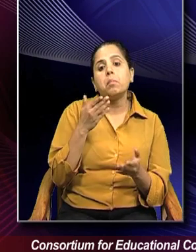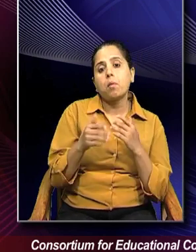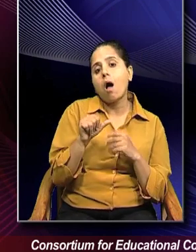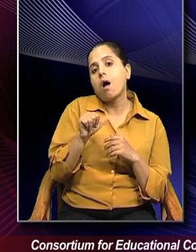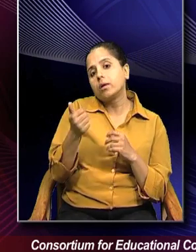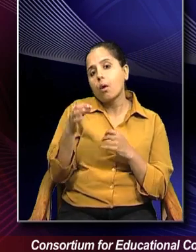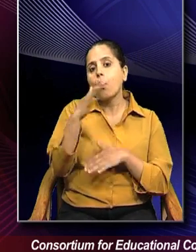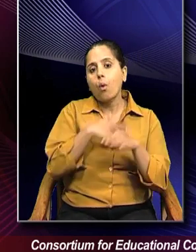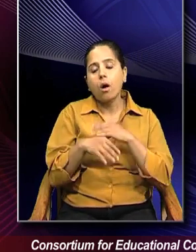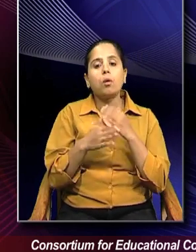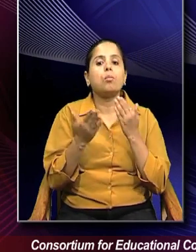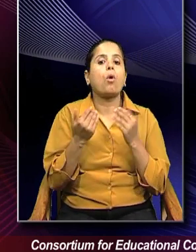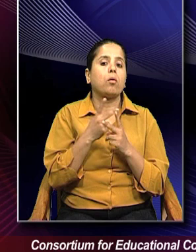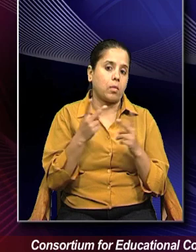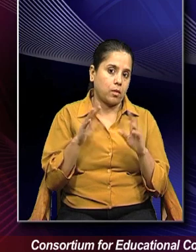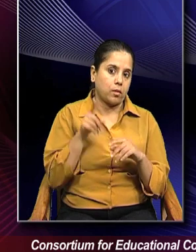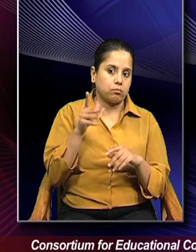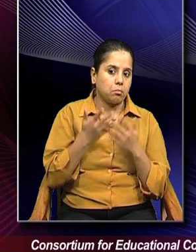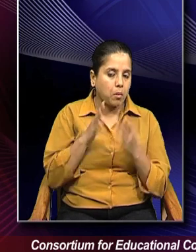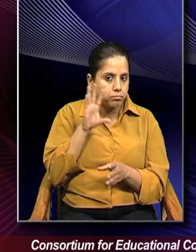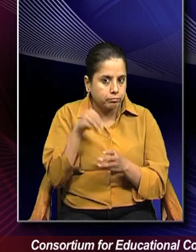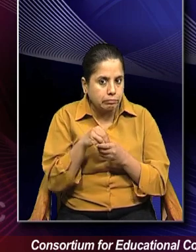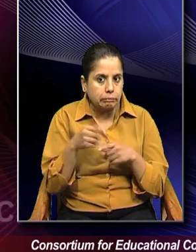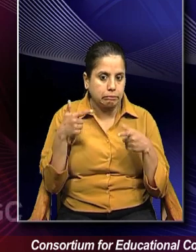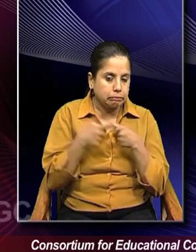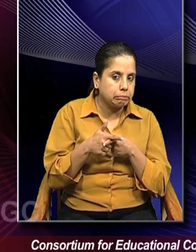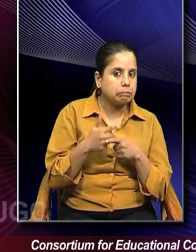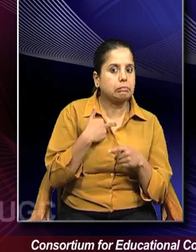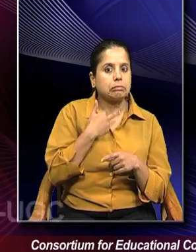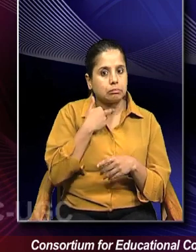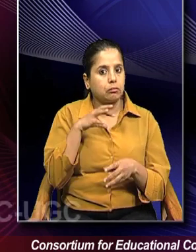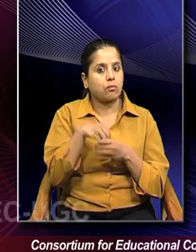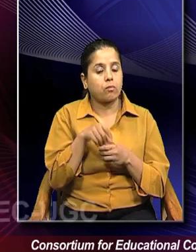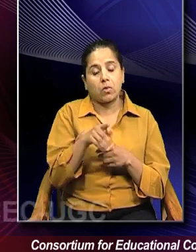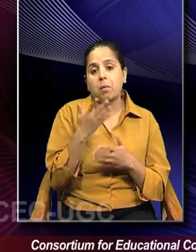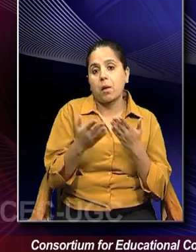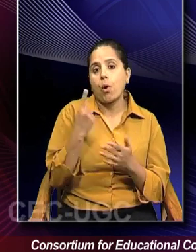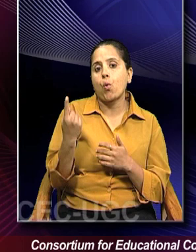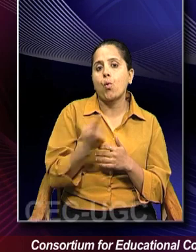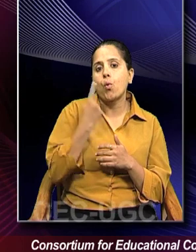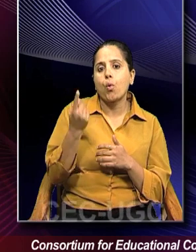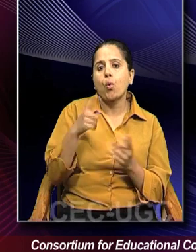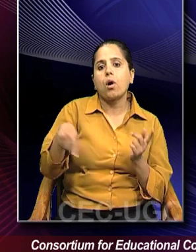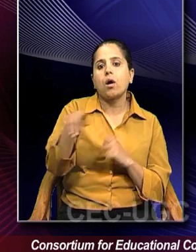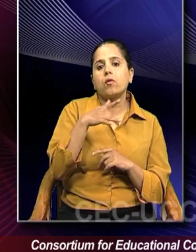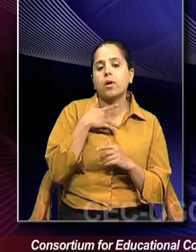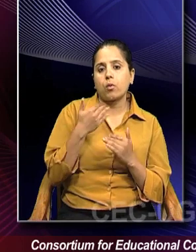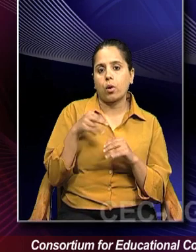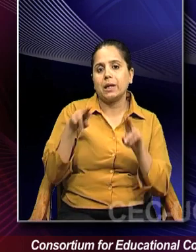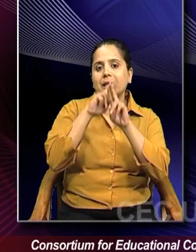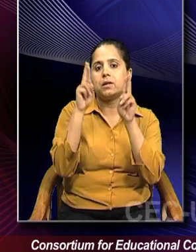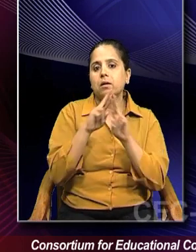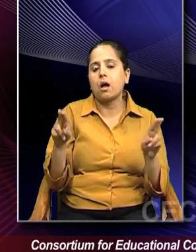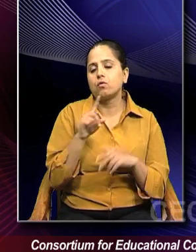other organizations who indulge in conflict, and that will only undermine